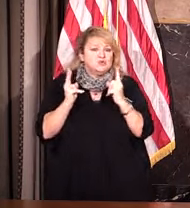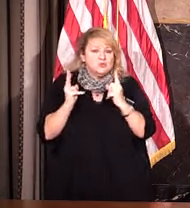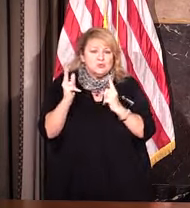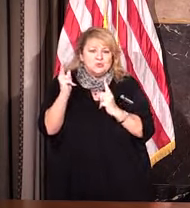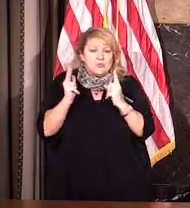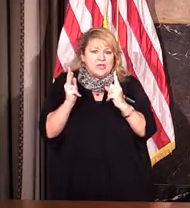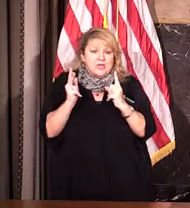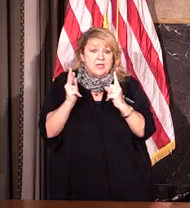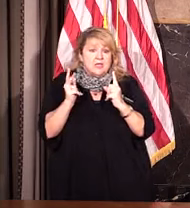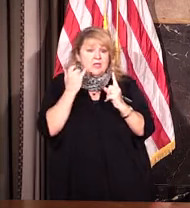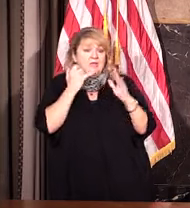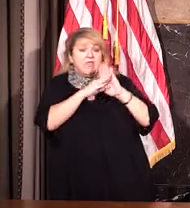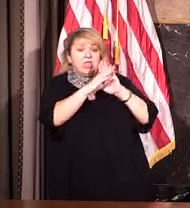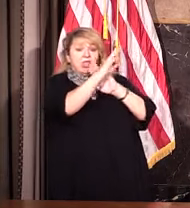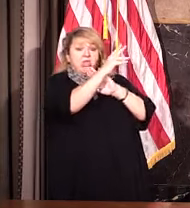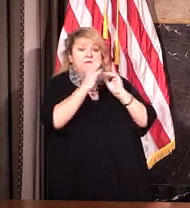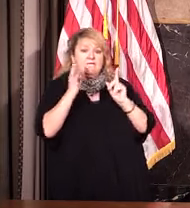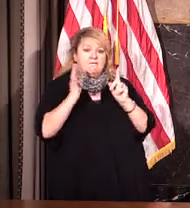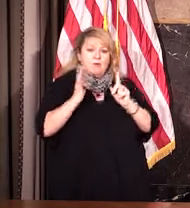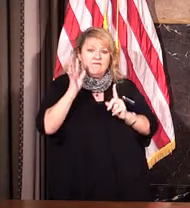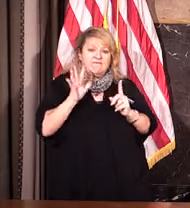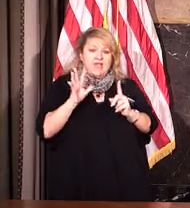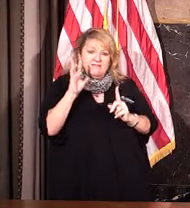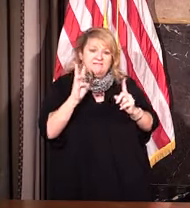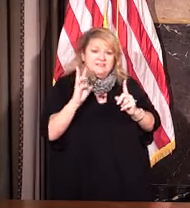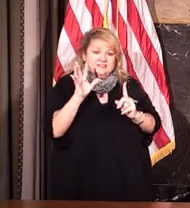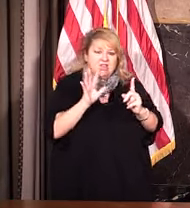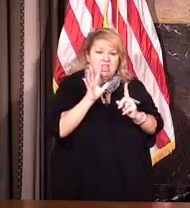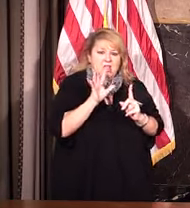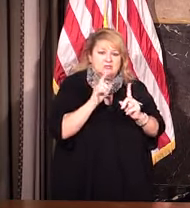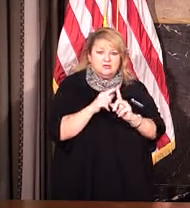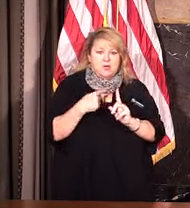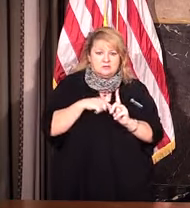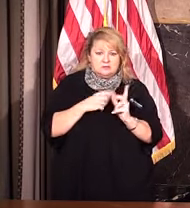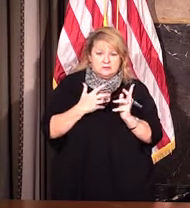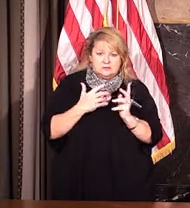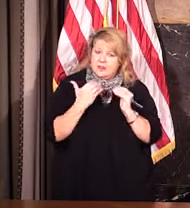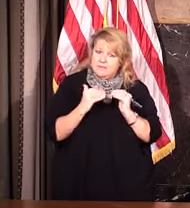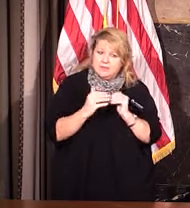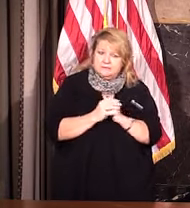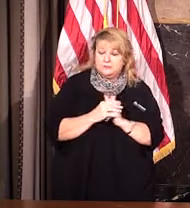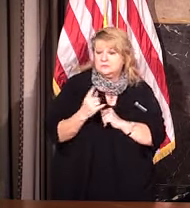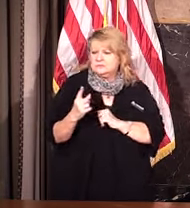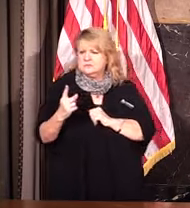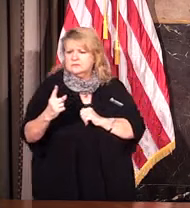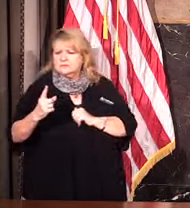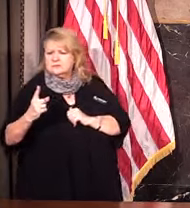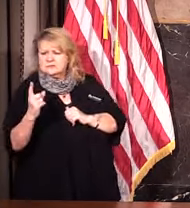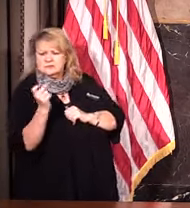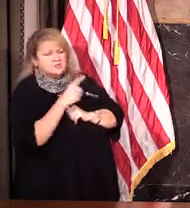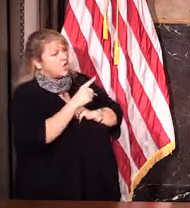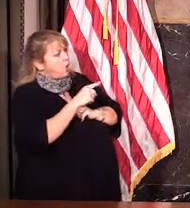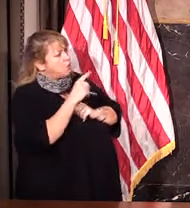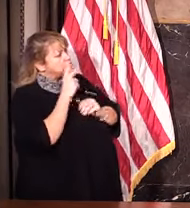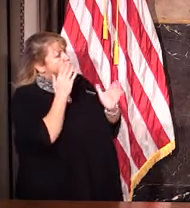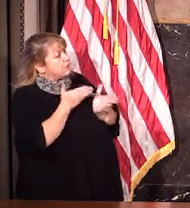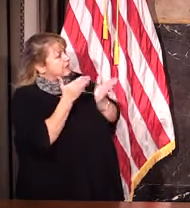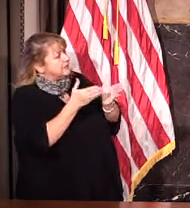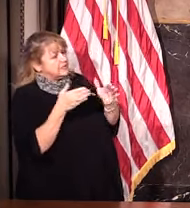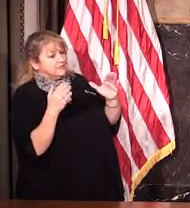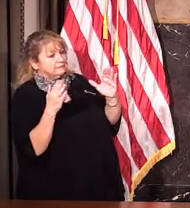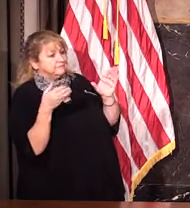With this surge and the way that things are moving right now, in your medical opinion, do you recommend some type of shutdown or us going